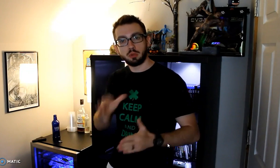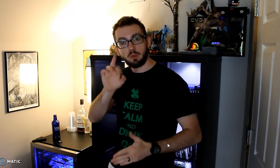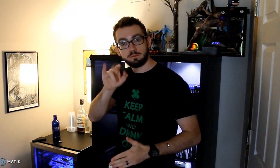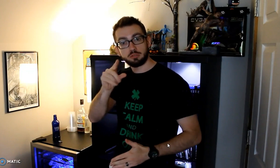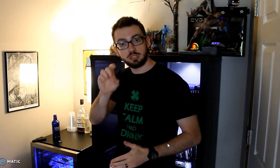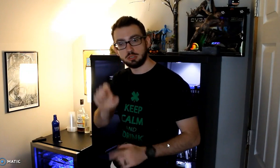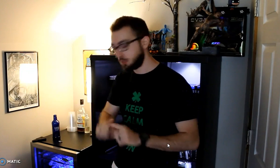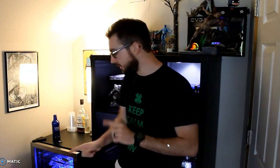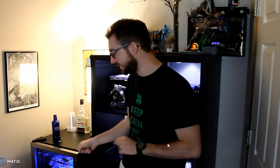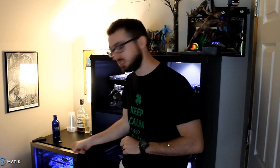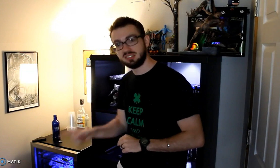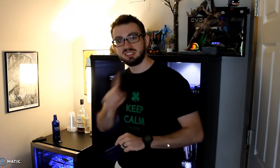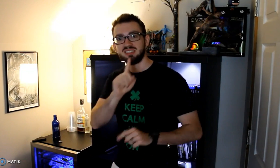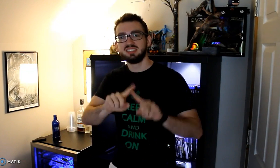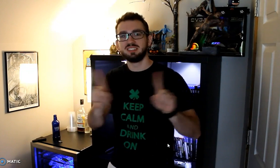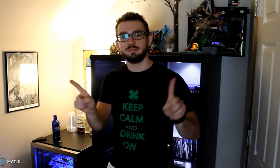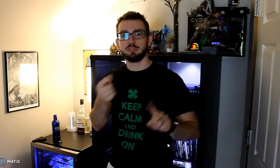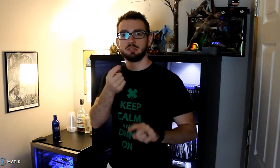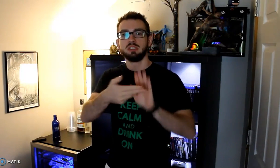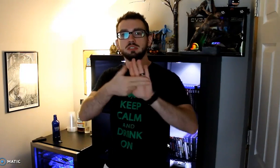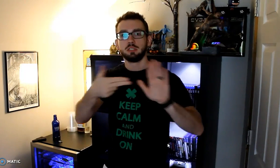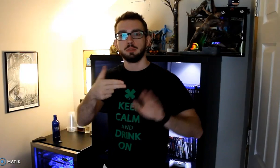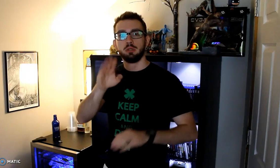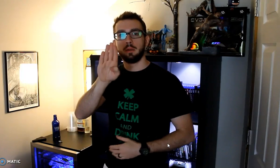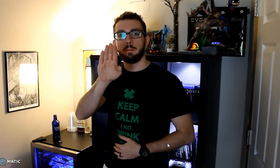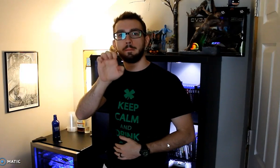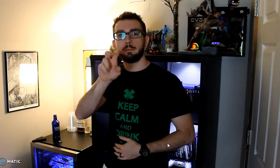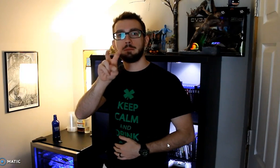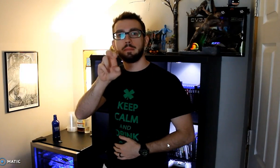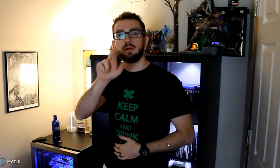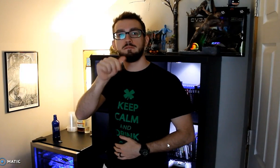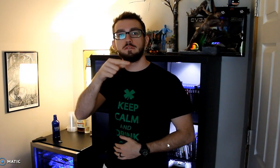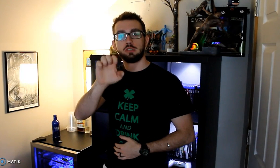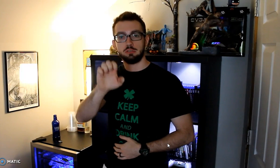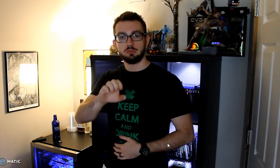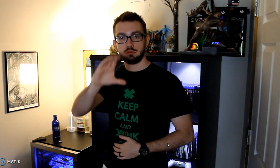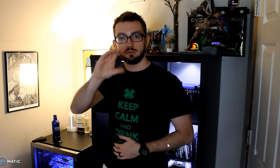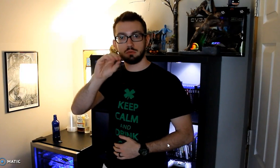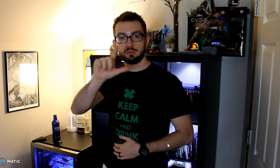it's really compact, which I like. It's really different. It's a beverage